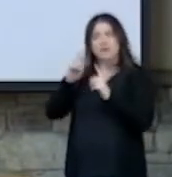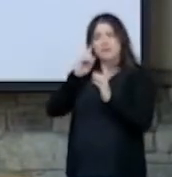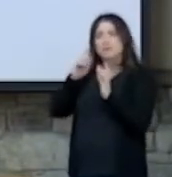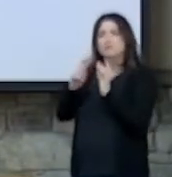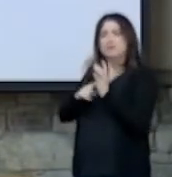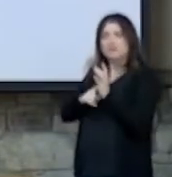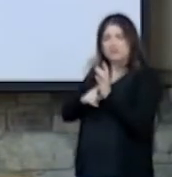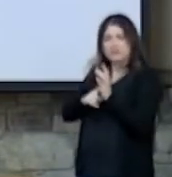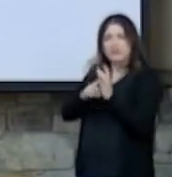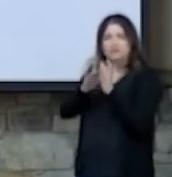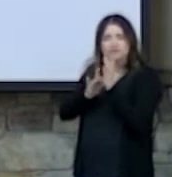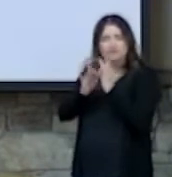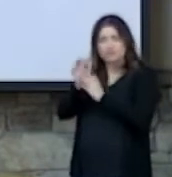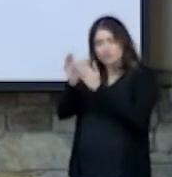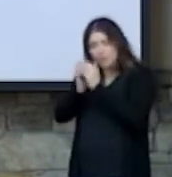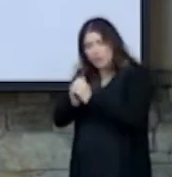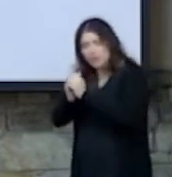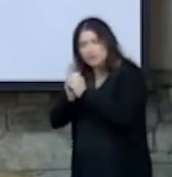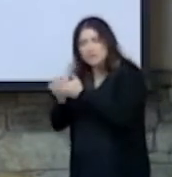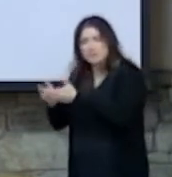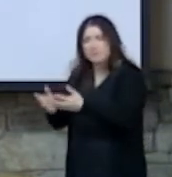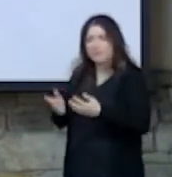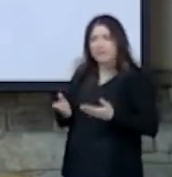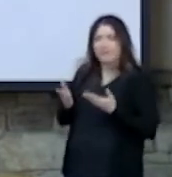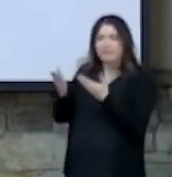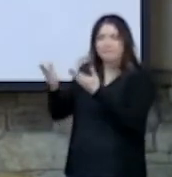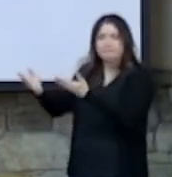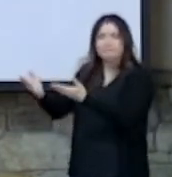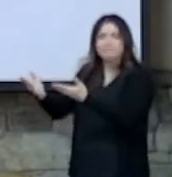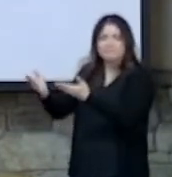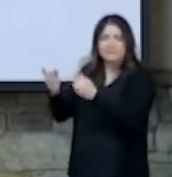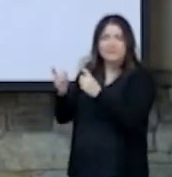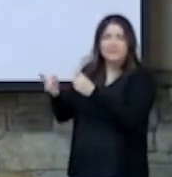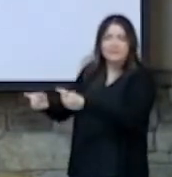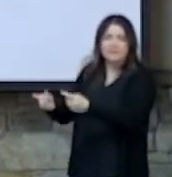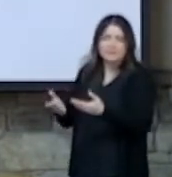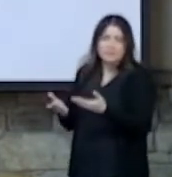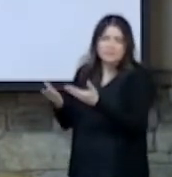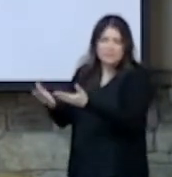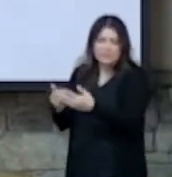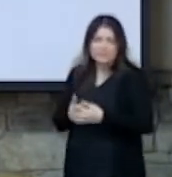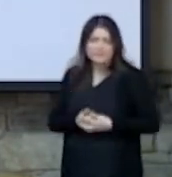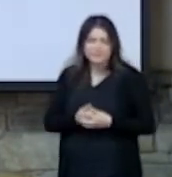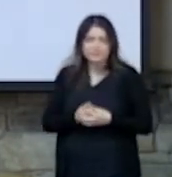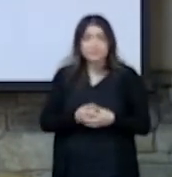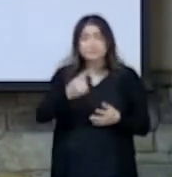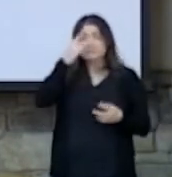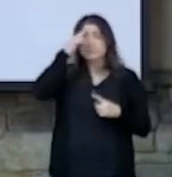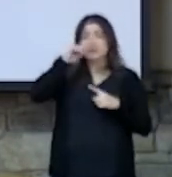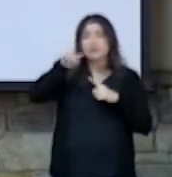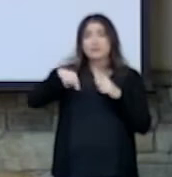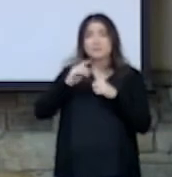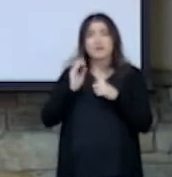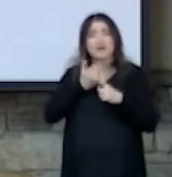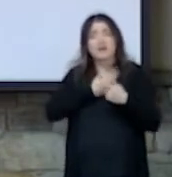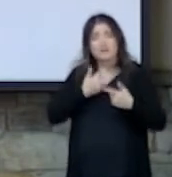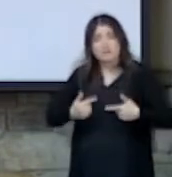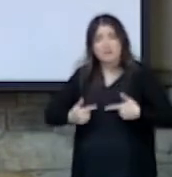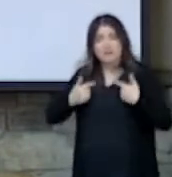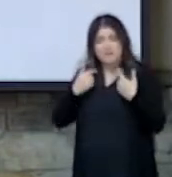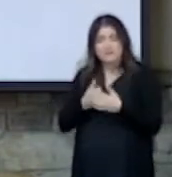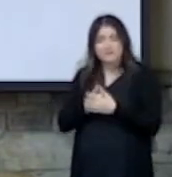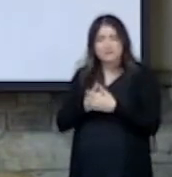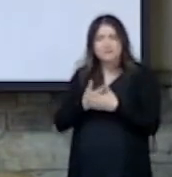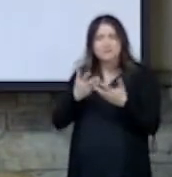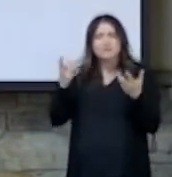they worshiped Him, they gave the gifts that they had brought to Him. Think about our lives.